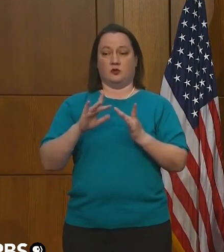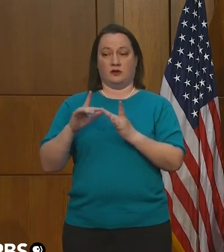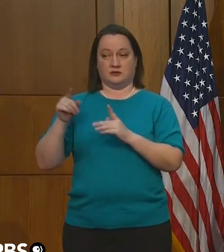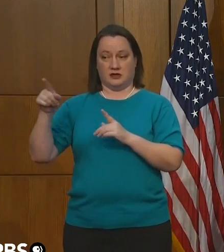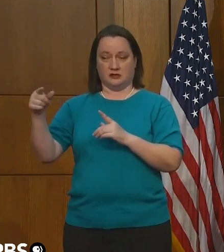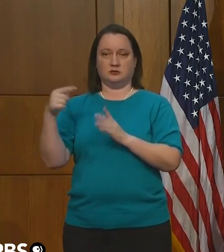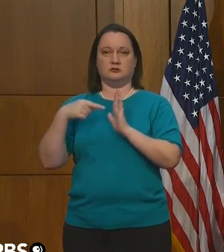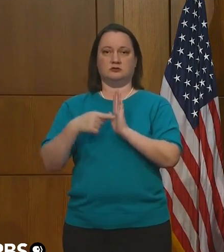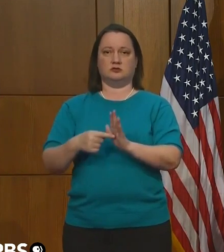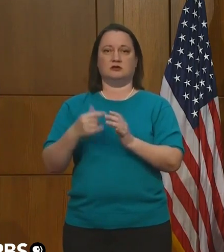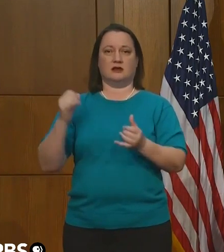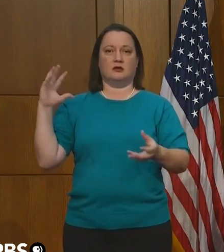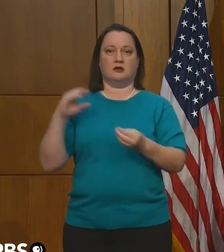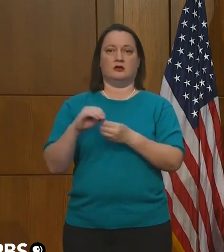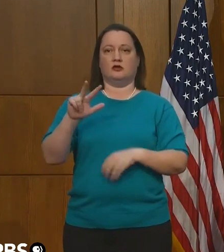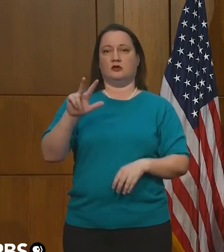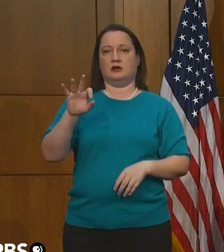there are now